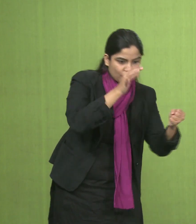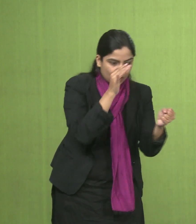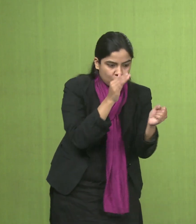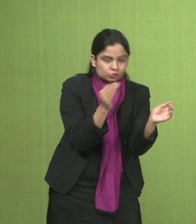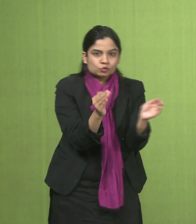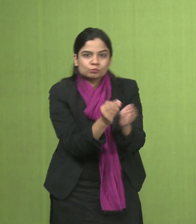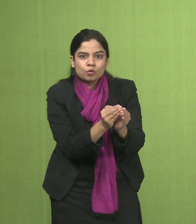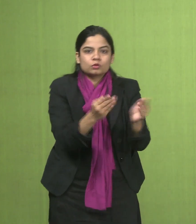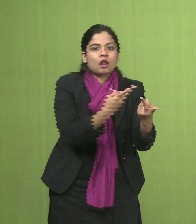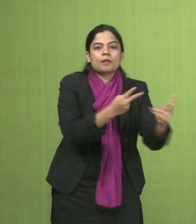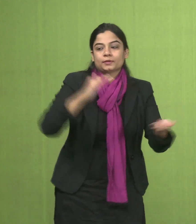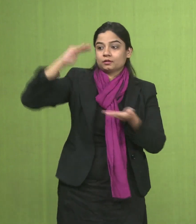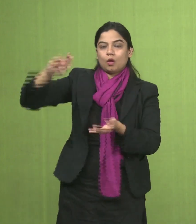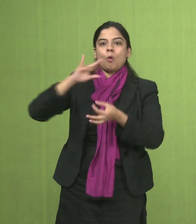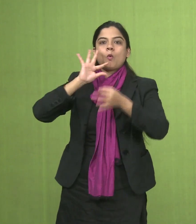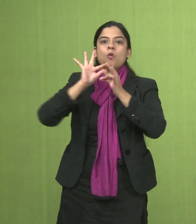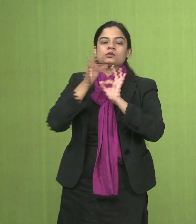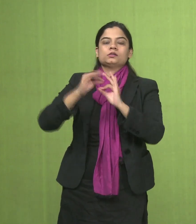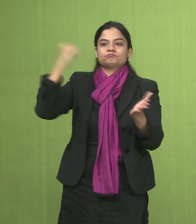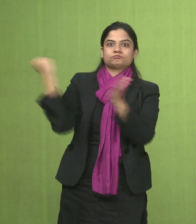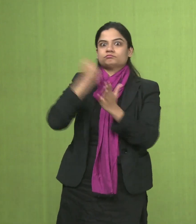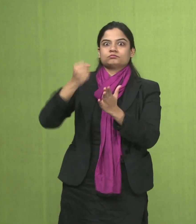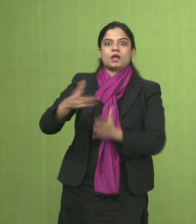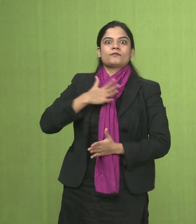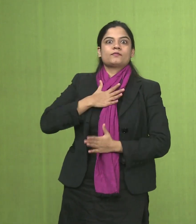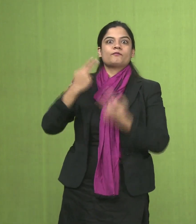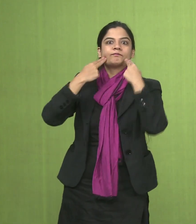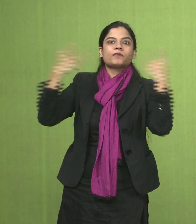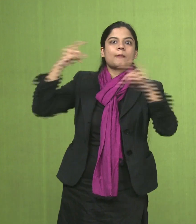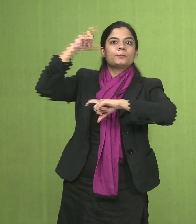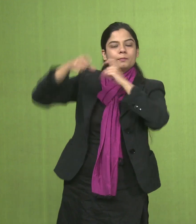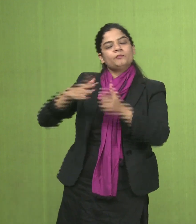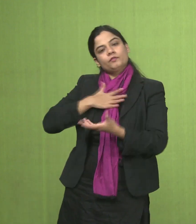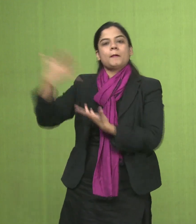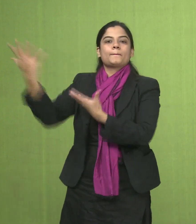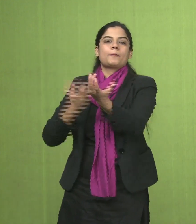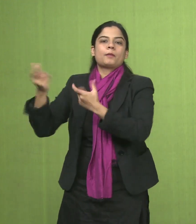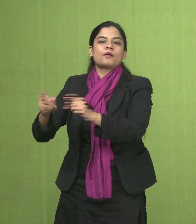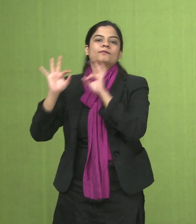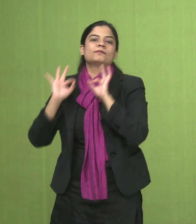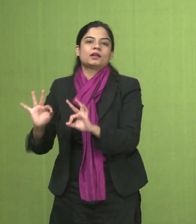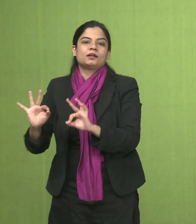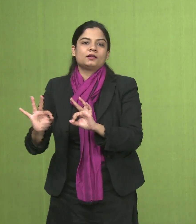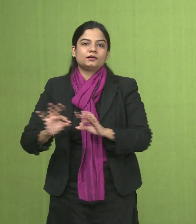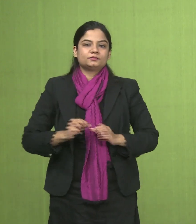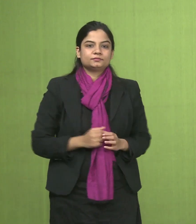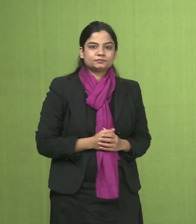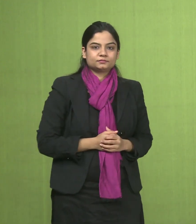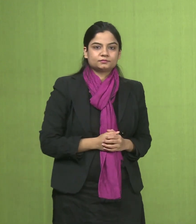buy the packed ones. There can be weight issues in terms of the loose ones. The packed ones are well labeled